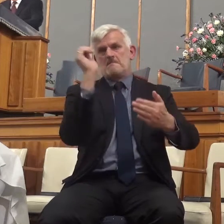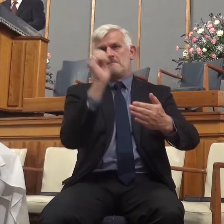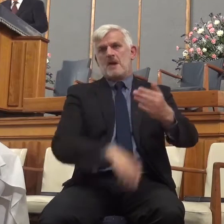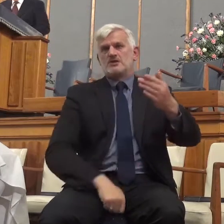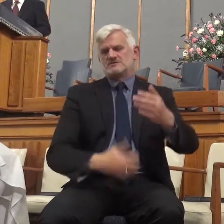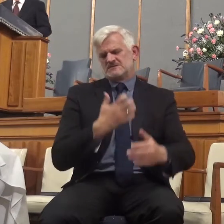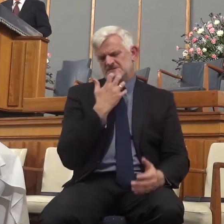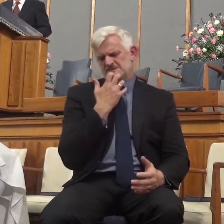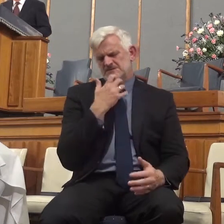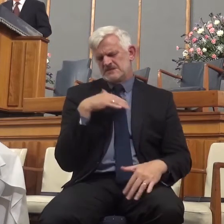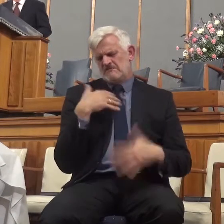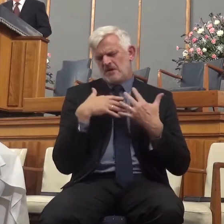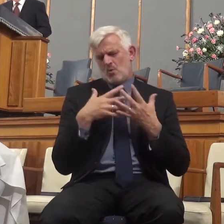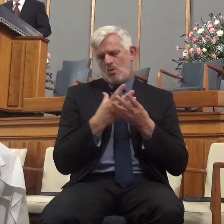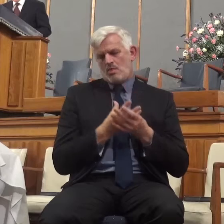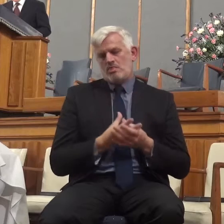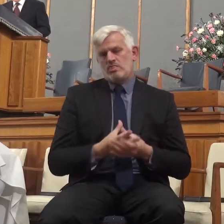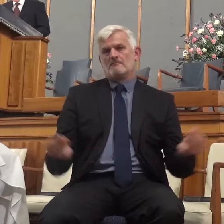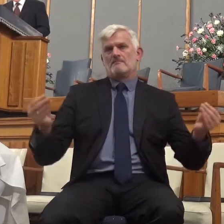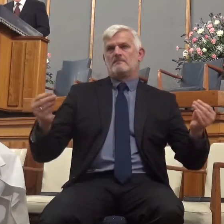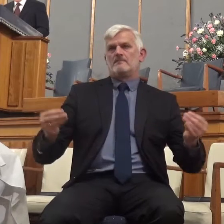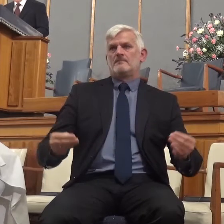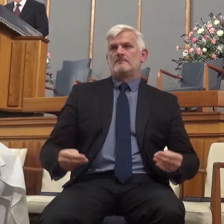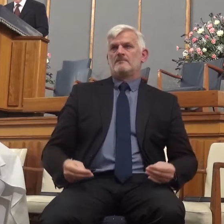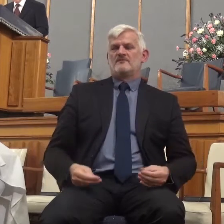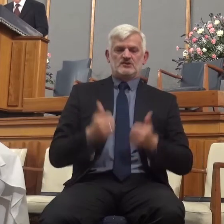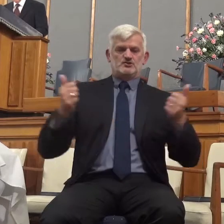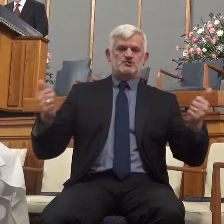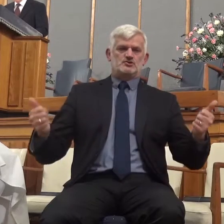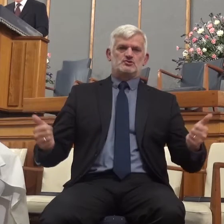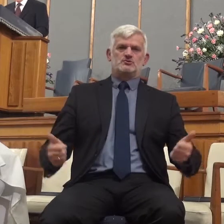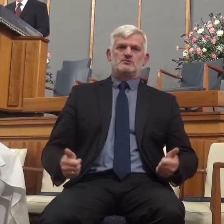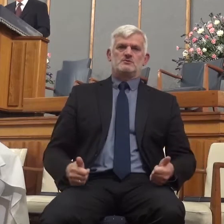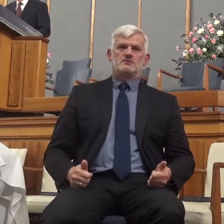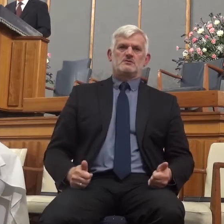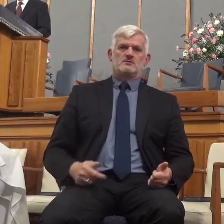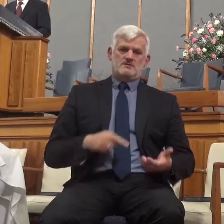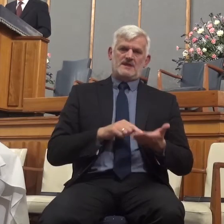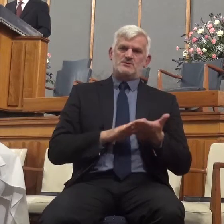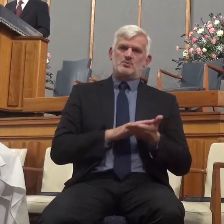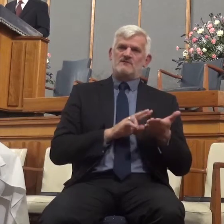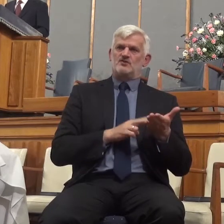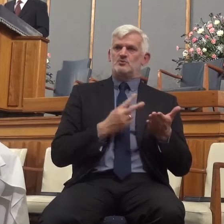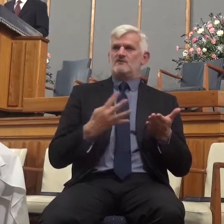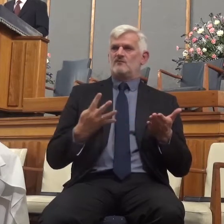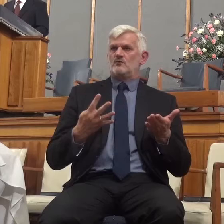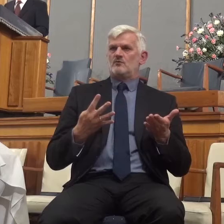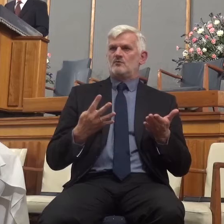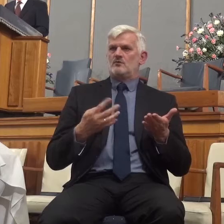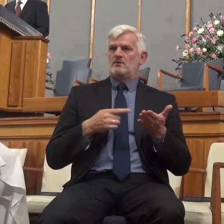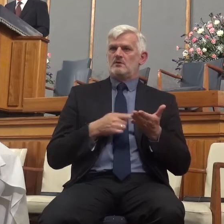that's the oblique reference of the verse here, verse 24, and hath redeemed